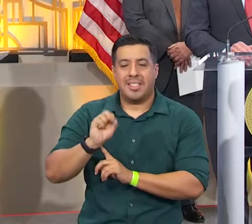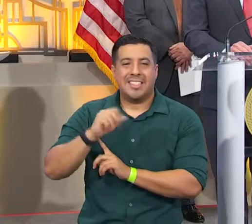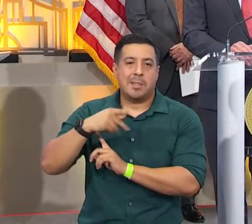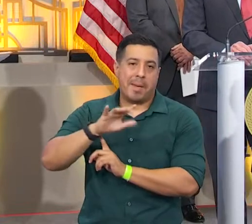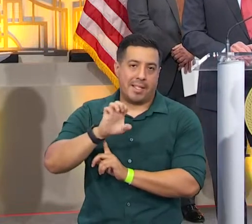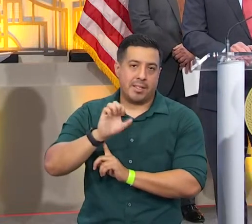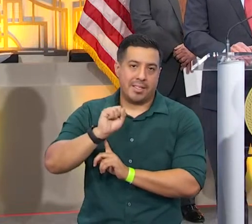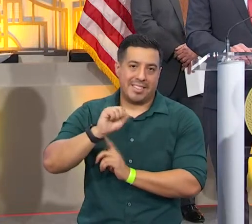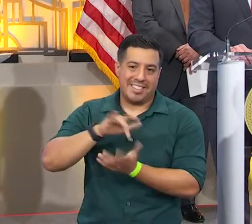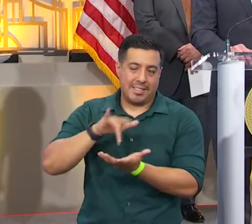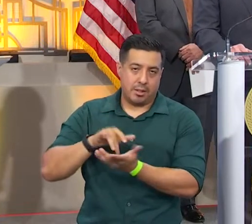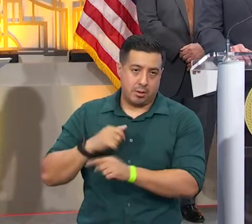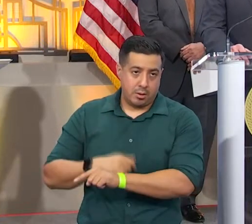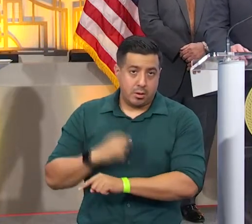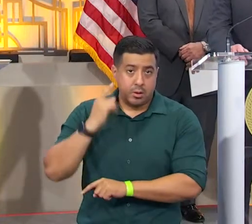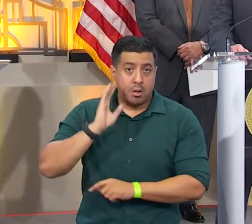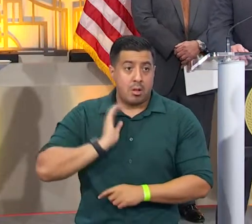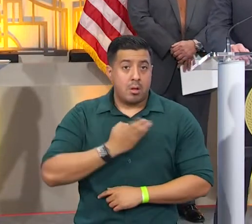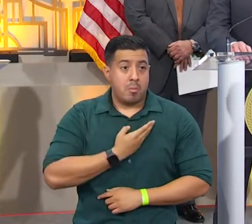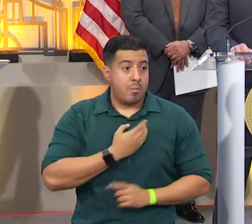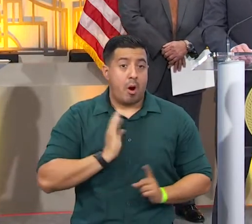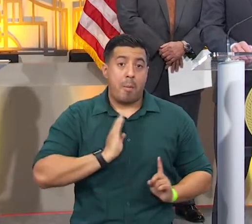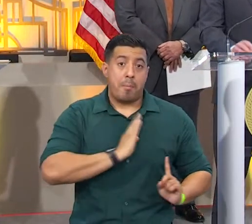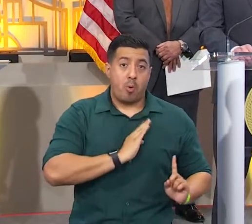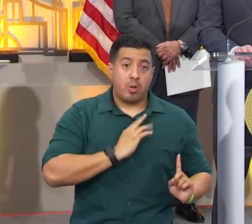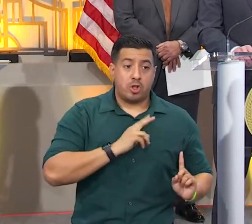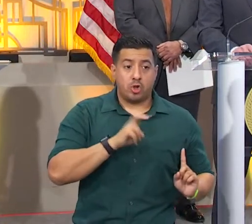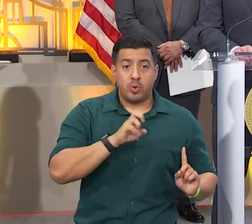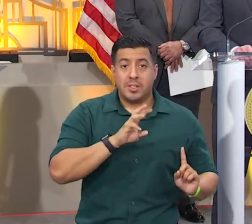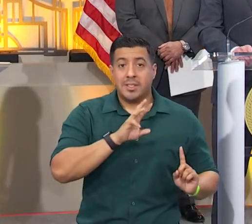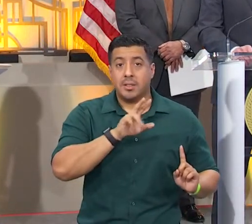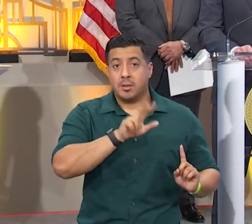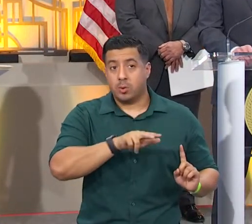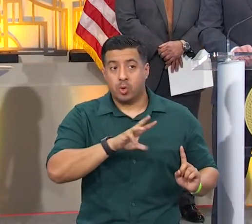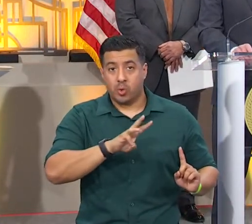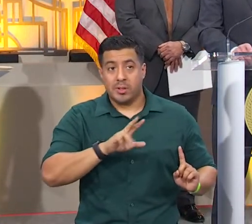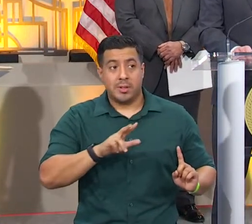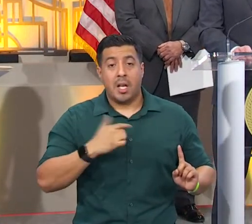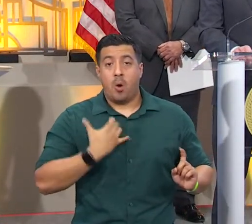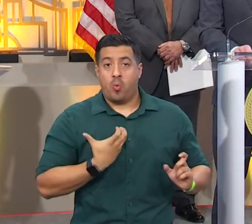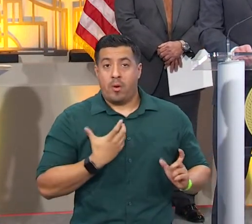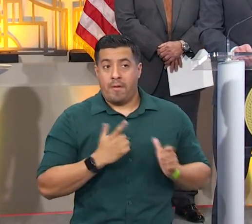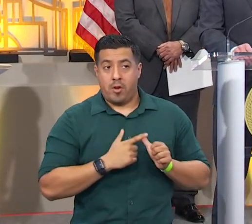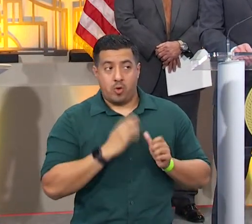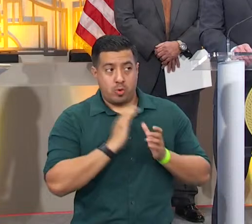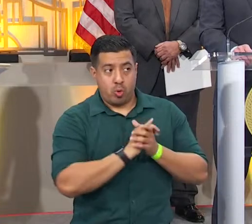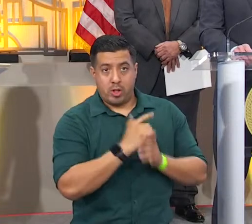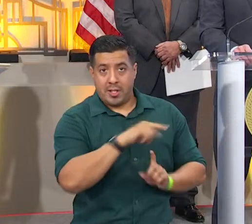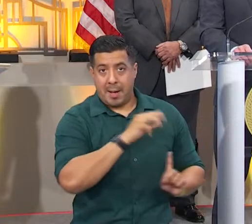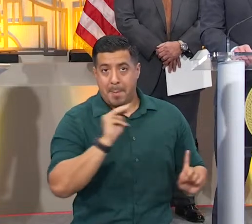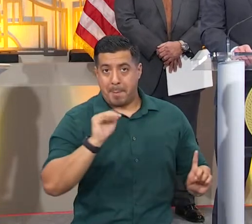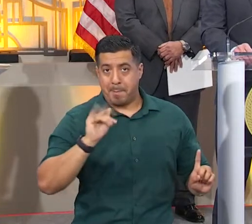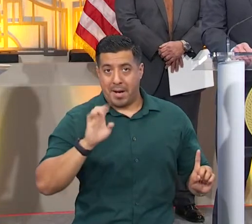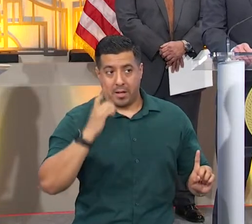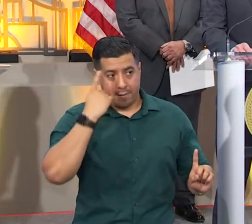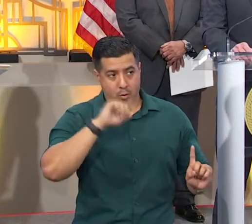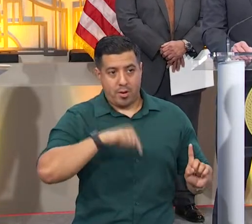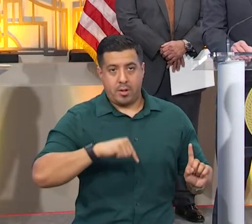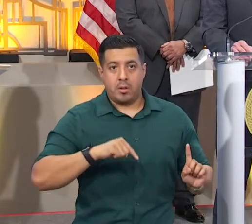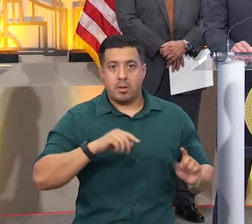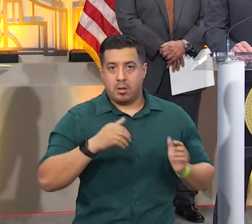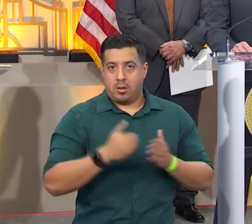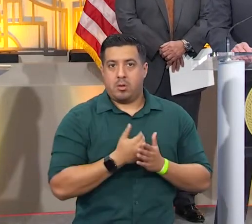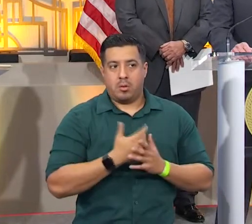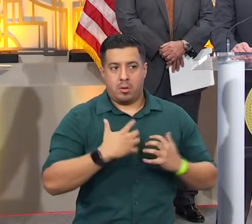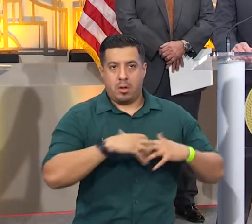behalf of our board and 260 member companies, I'd like to be among the very first to congratulate you, Mike, and your whole team at Axiom Space. This is a